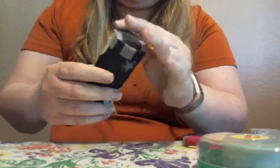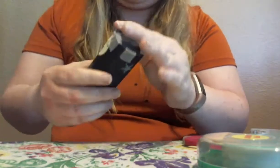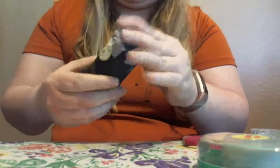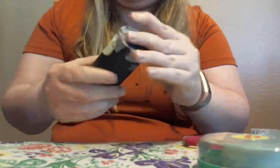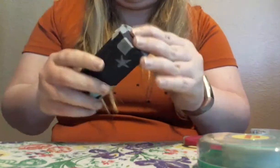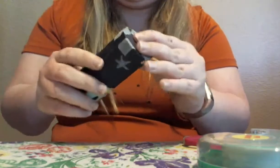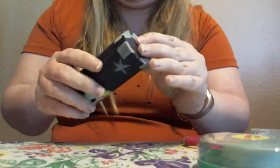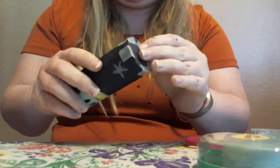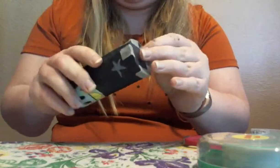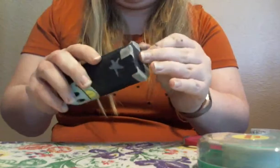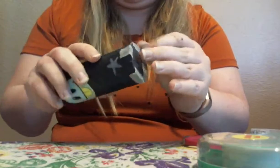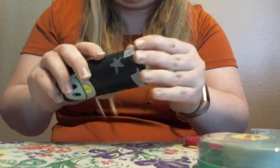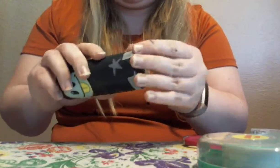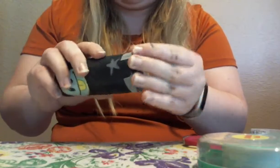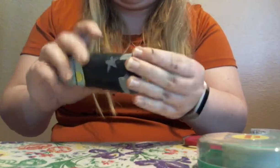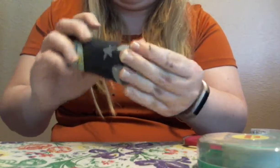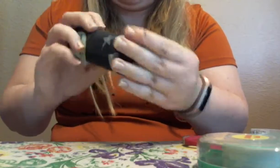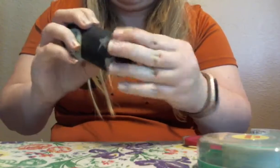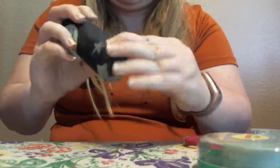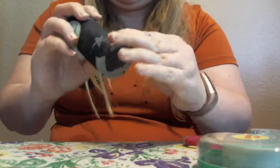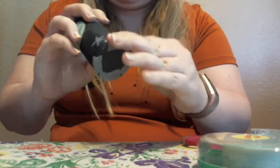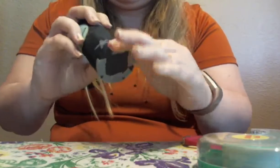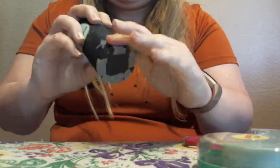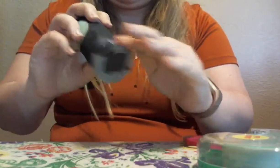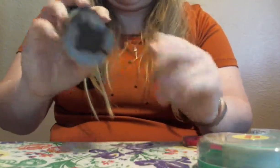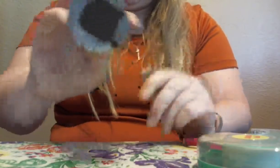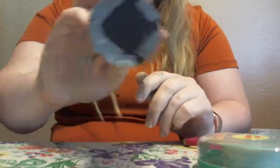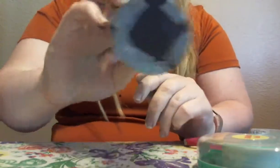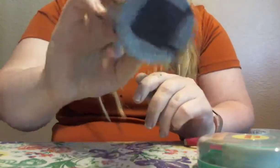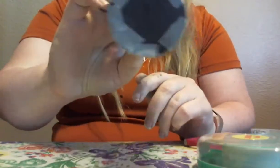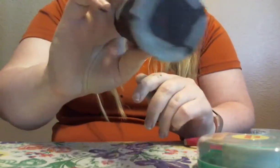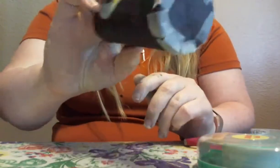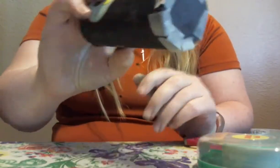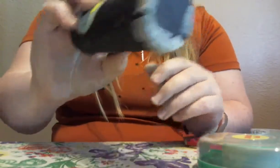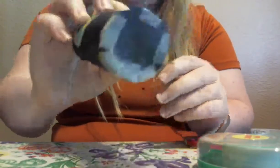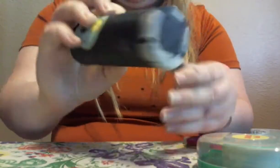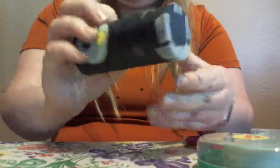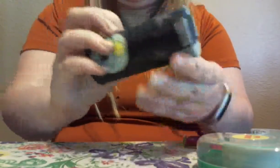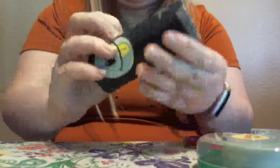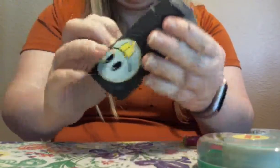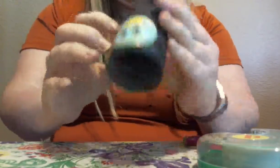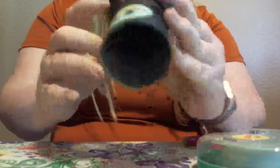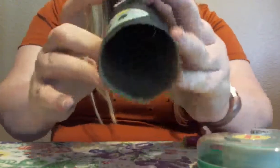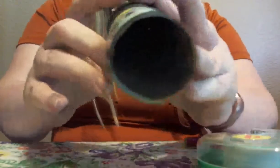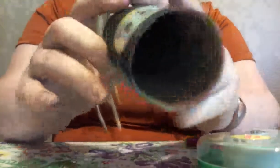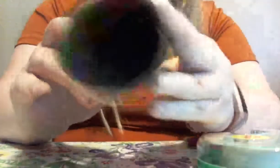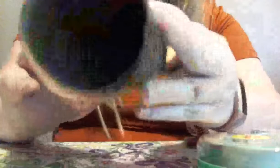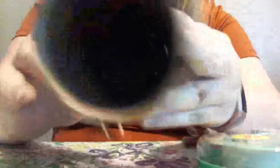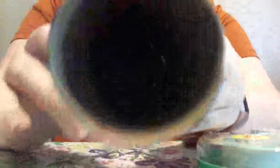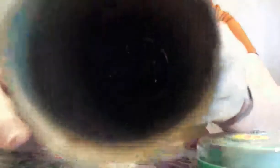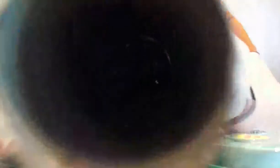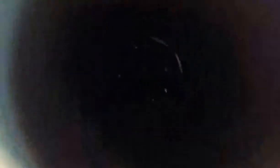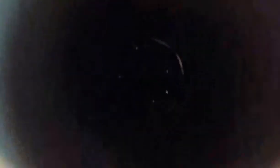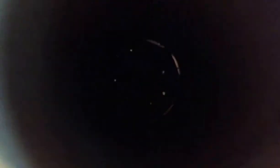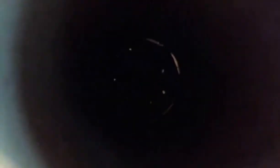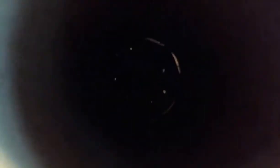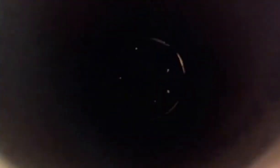Perfect. Okay, so now we have a bunch of pieces of tape that are sealing that down. So now, if you look through